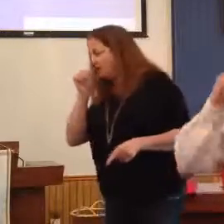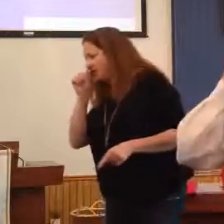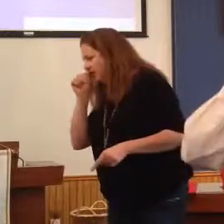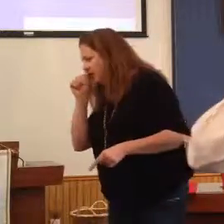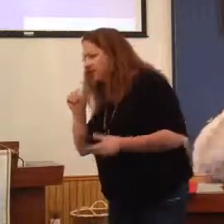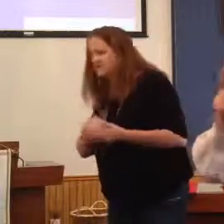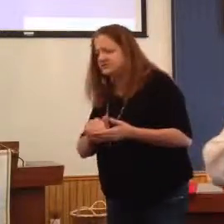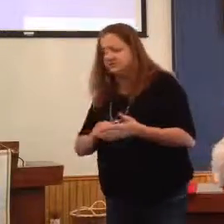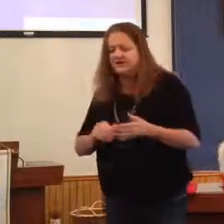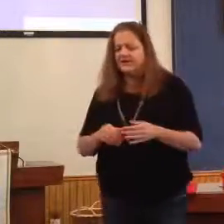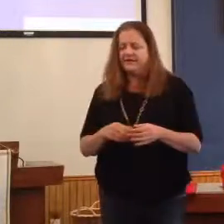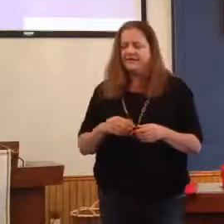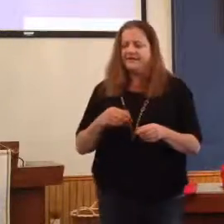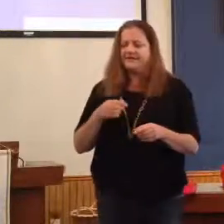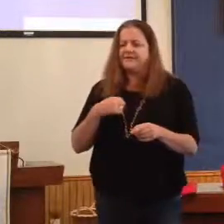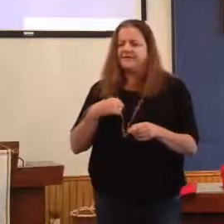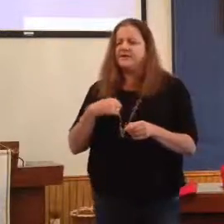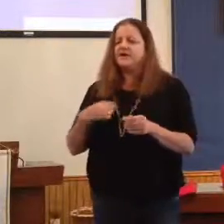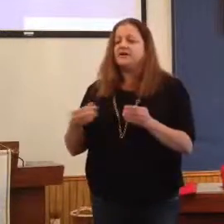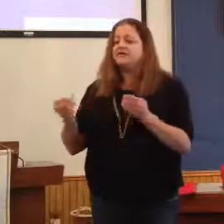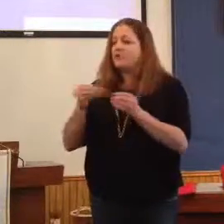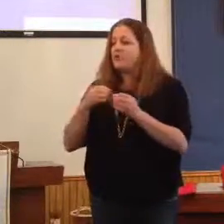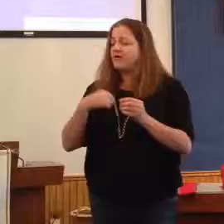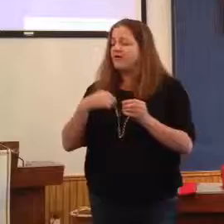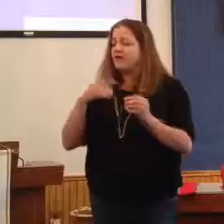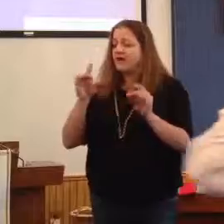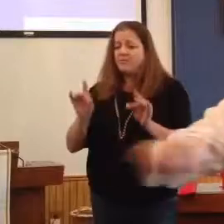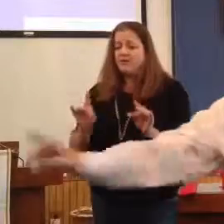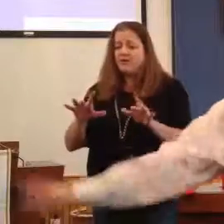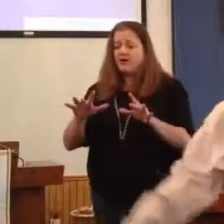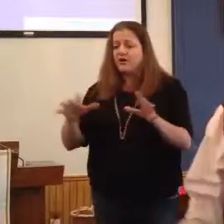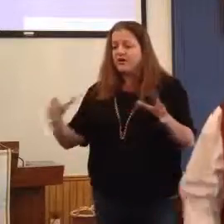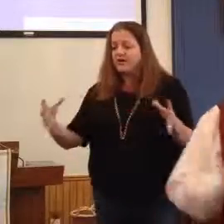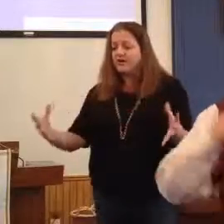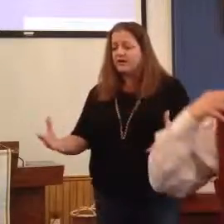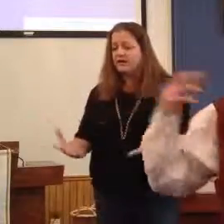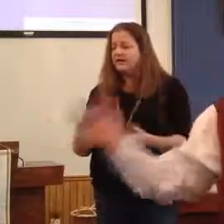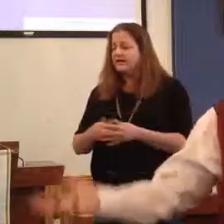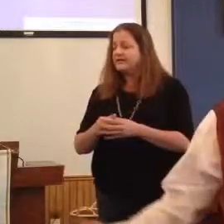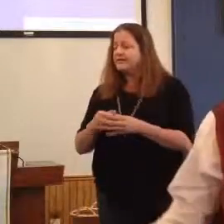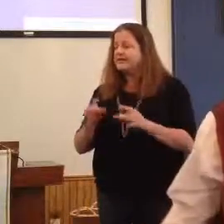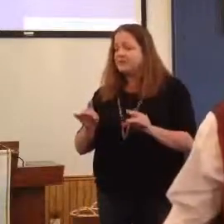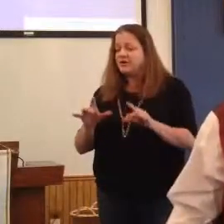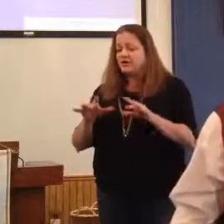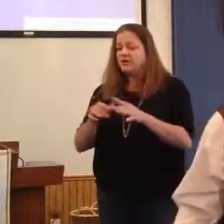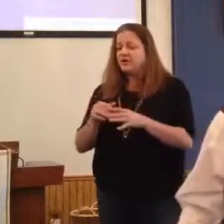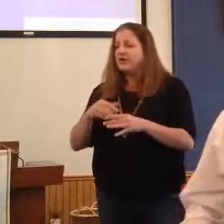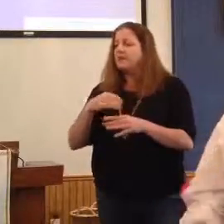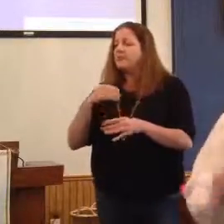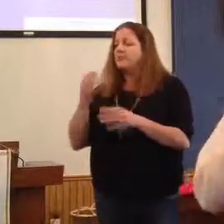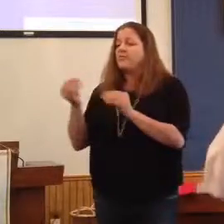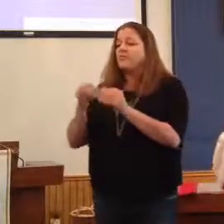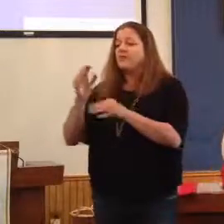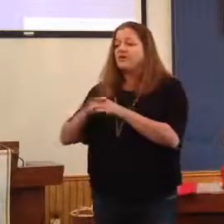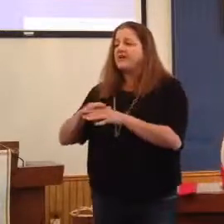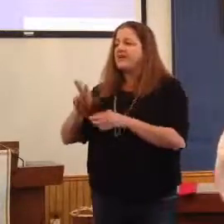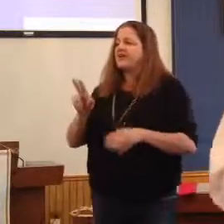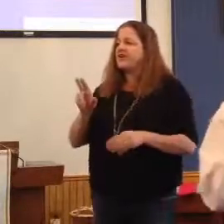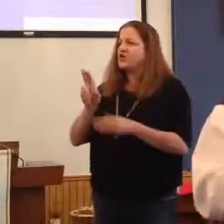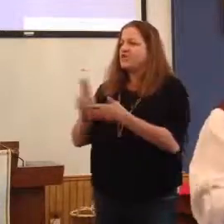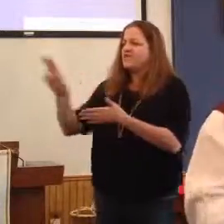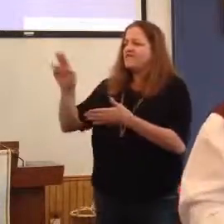excuse me, is more of a miracle. It's more of a miracle than just the universal translator. Because